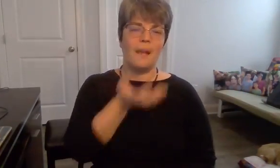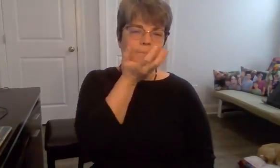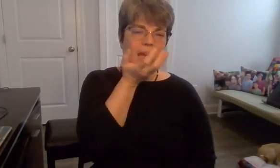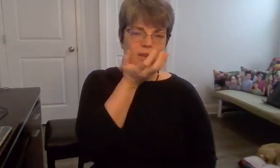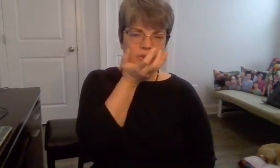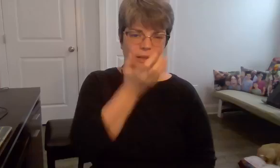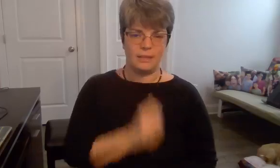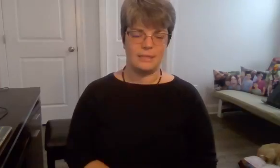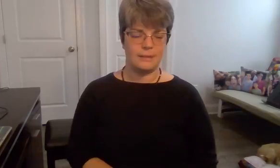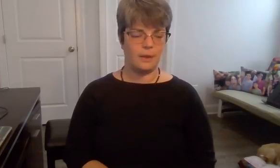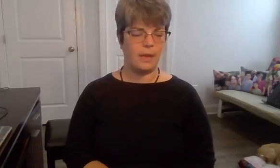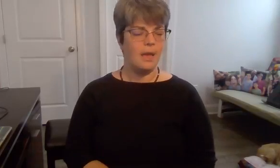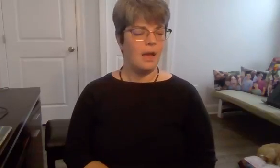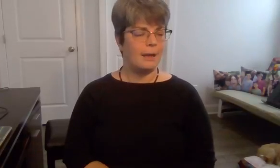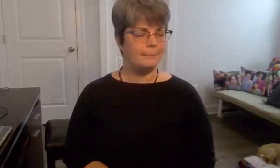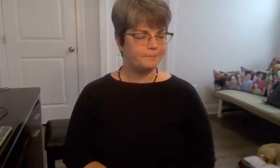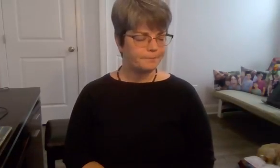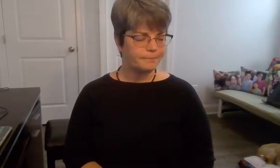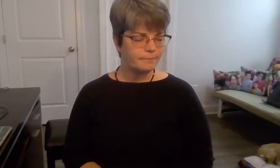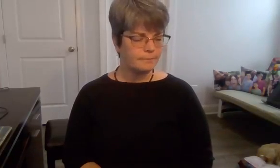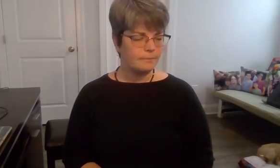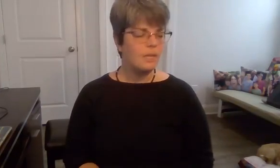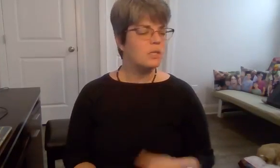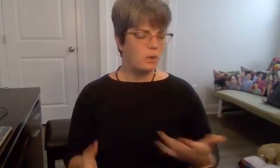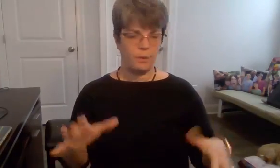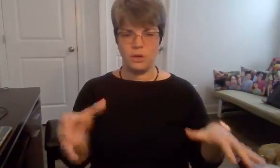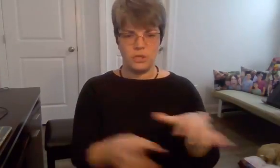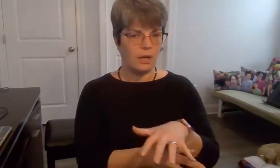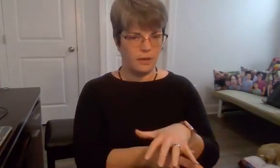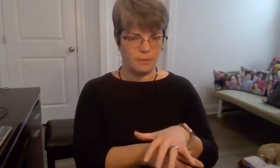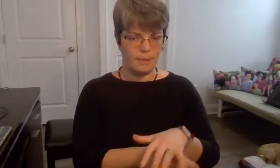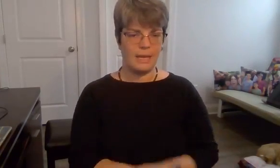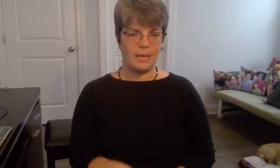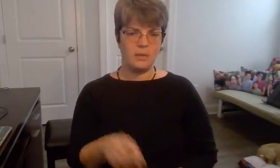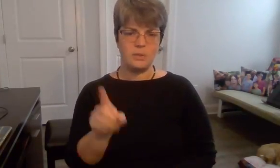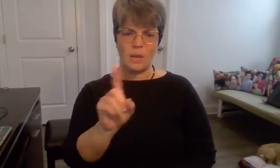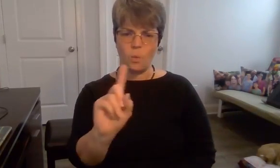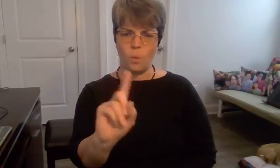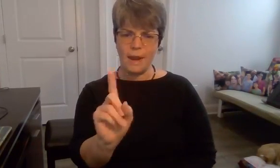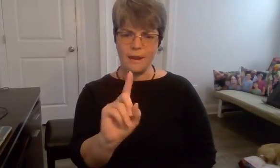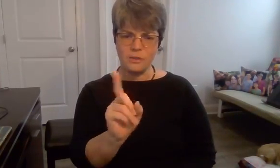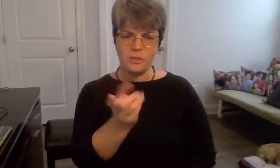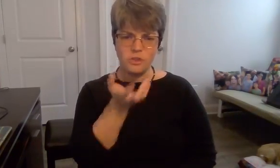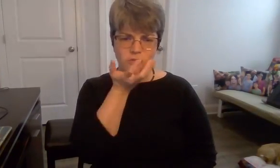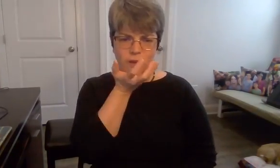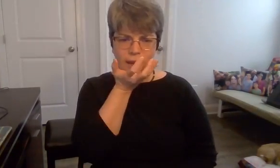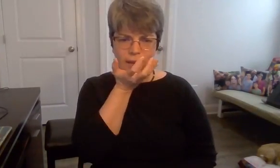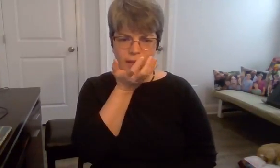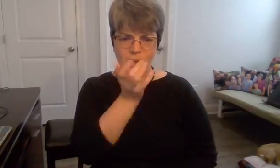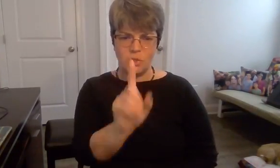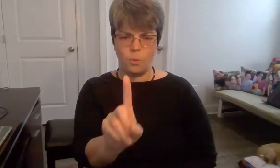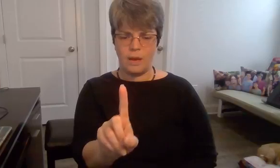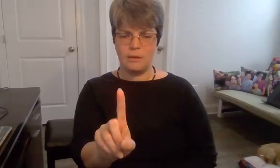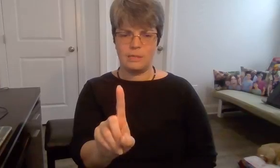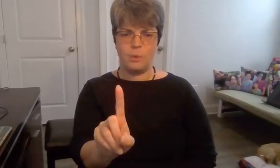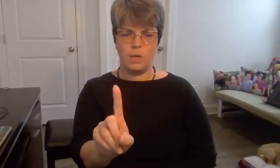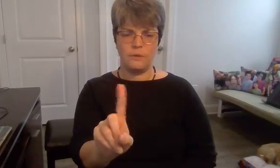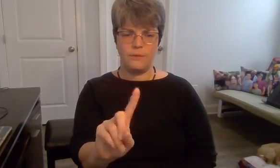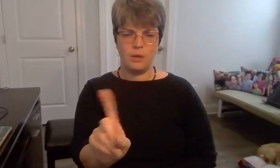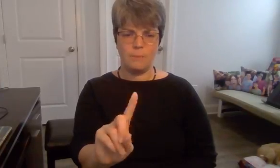I use truck like this. Okay. So you put a truck under the blanket and you say, where's the truck? So where is a point your finger back